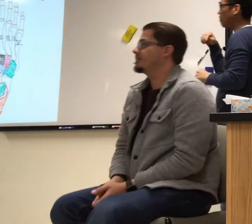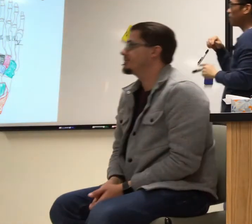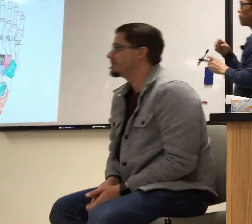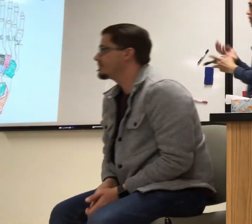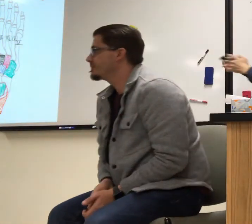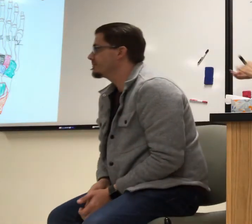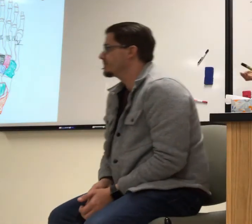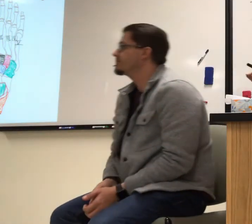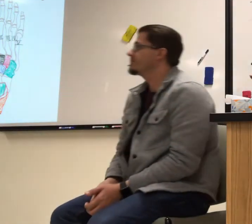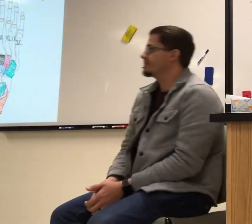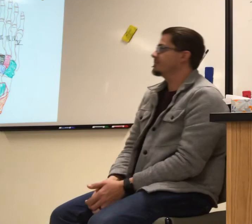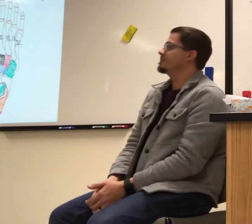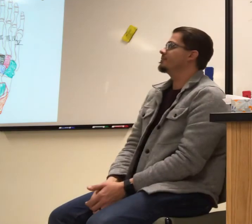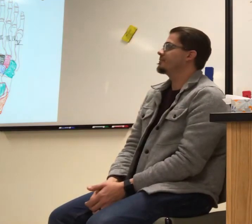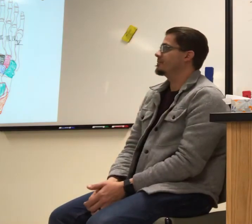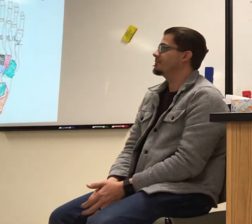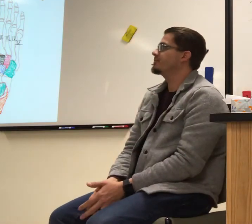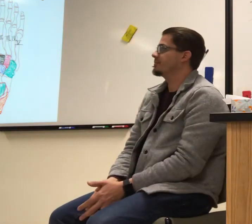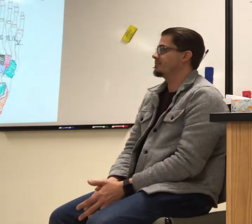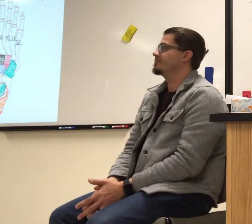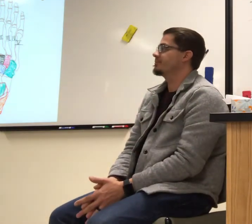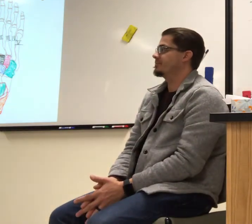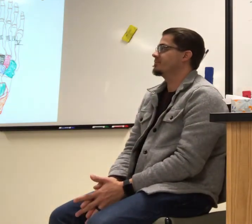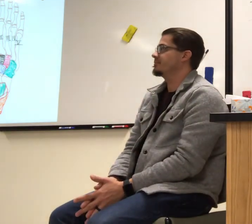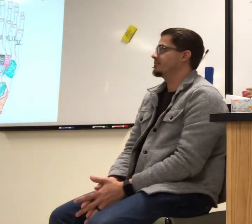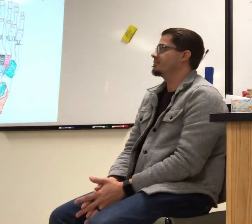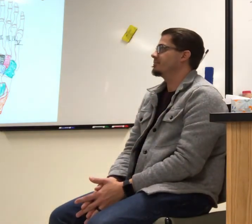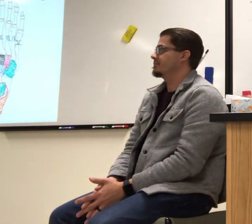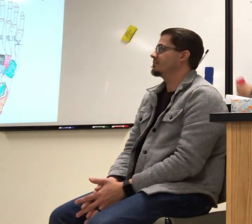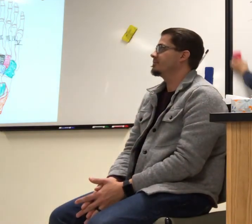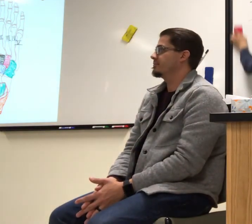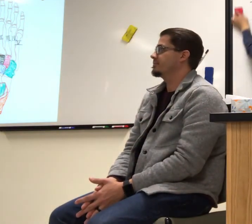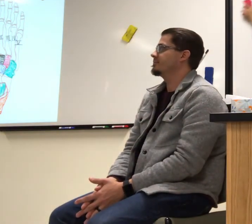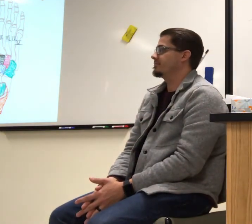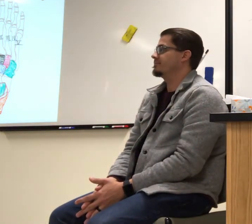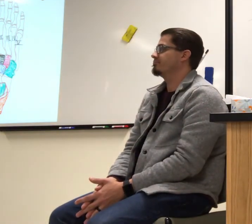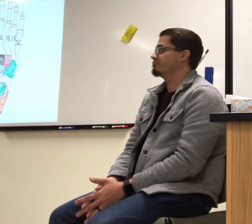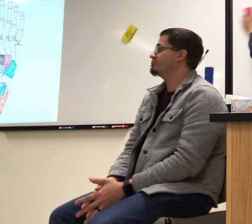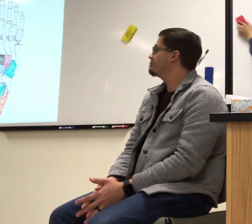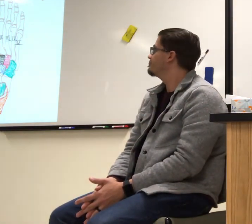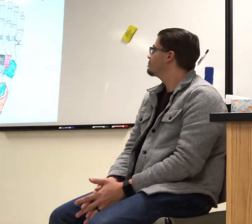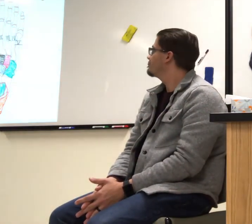And then you have the phalanges of the digits and toes.